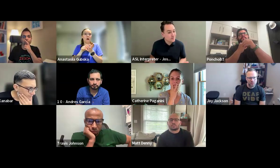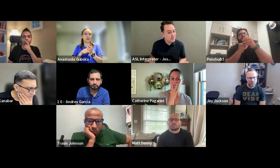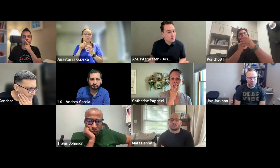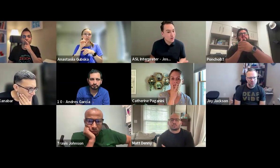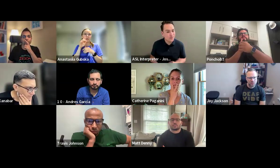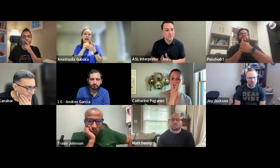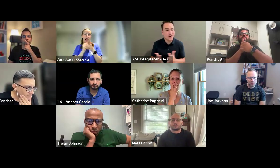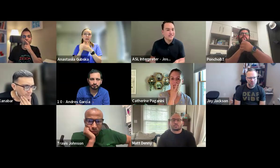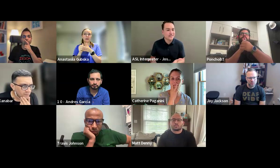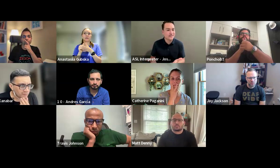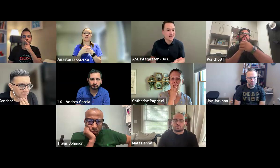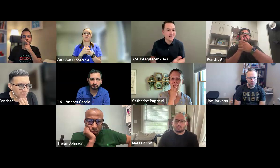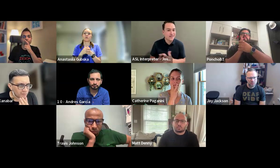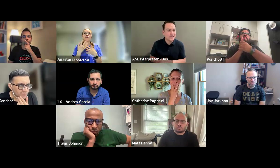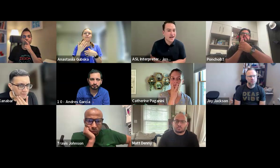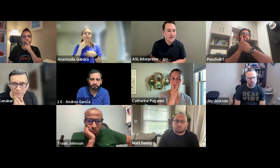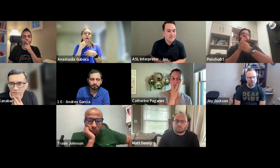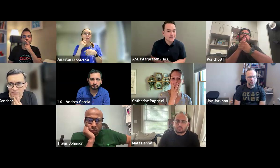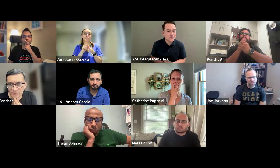volunteers to help us write these guides.